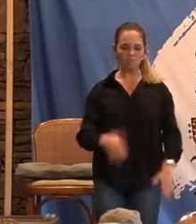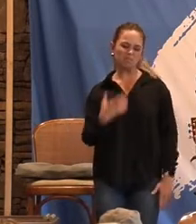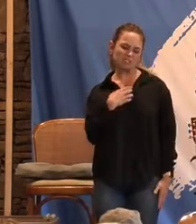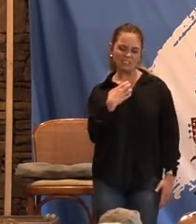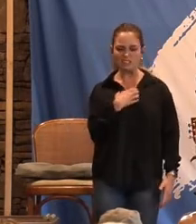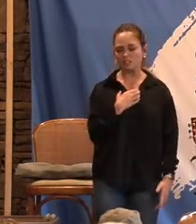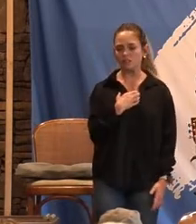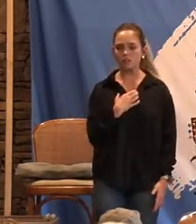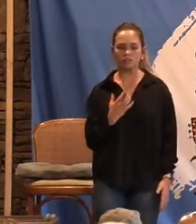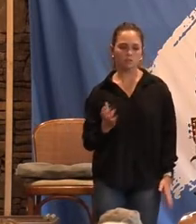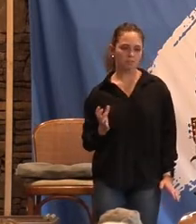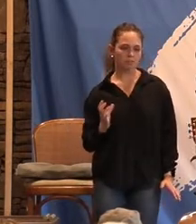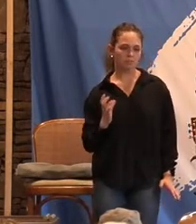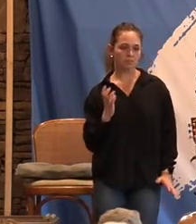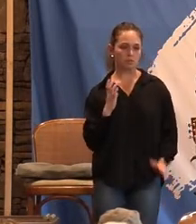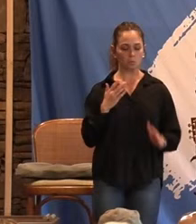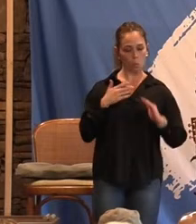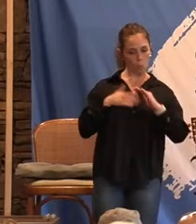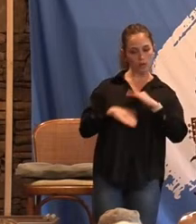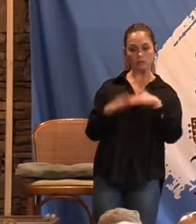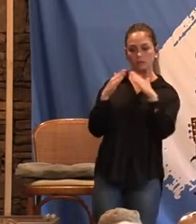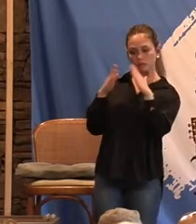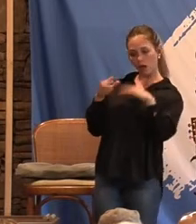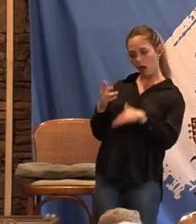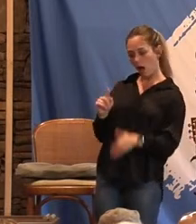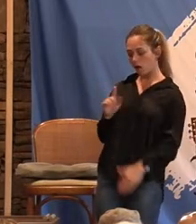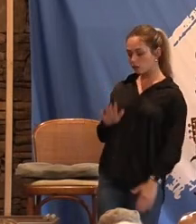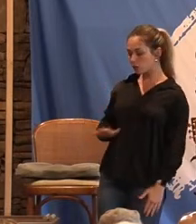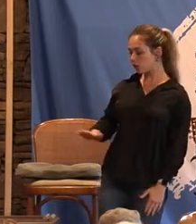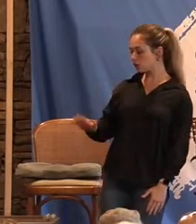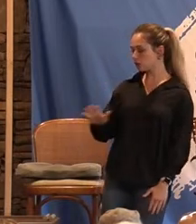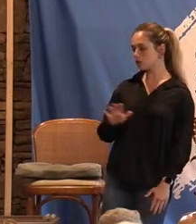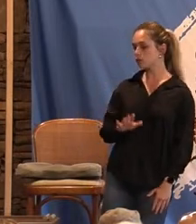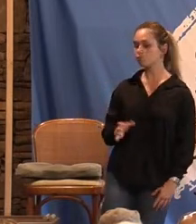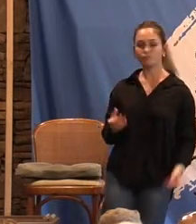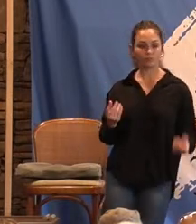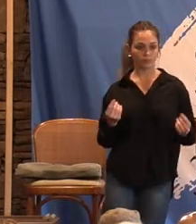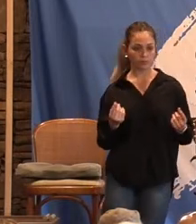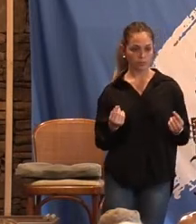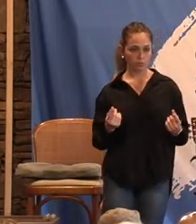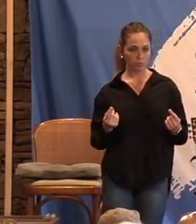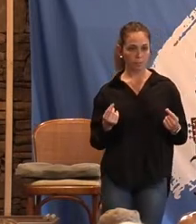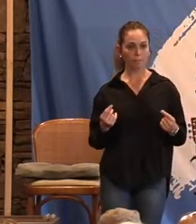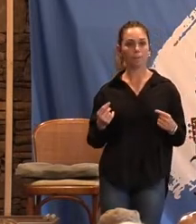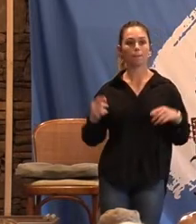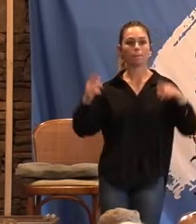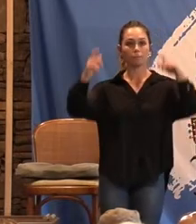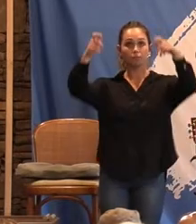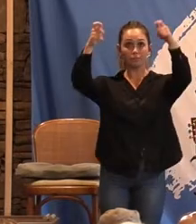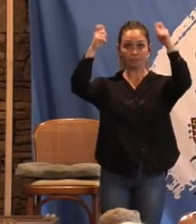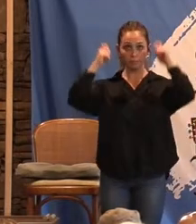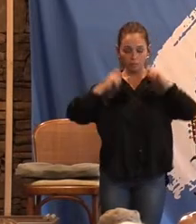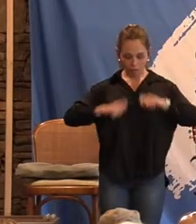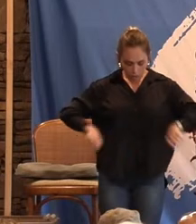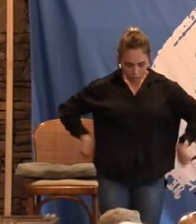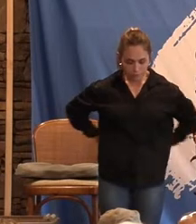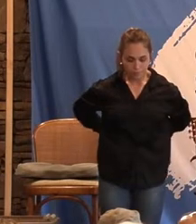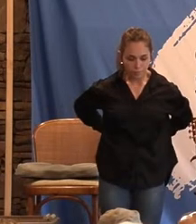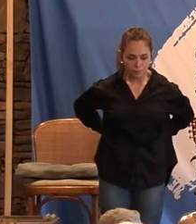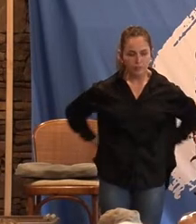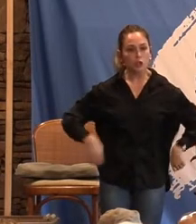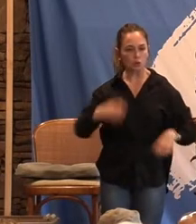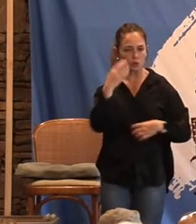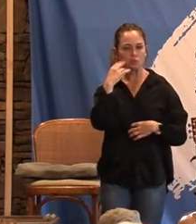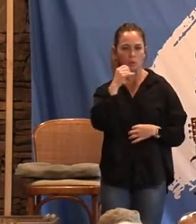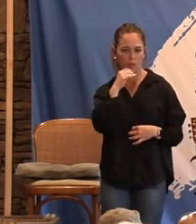fussing. She went inside her little hut area, and she put on her little apron. Mm-hmm. You know how ladies